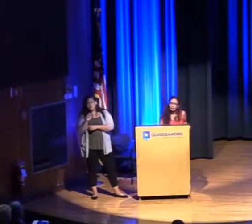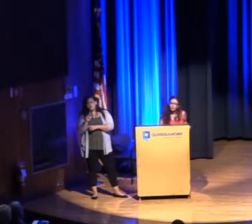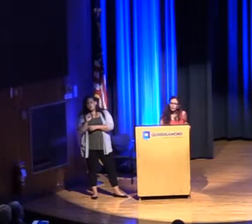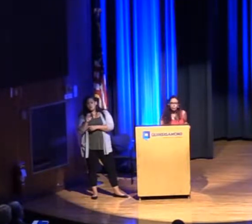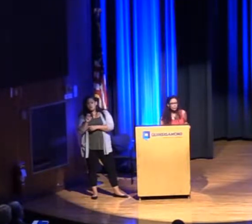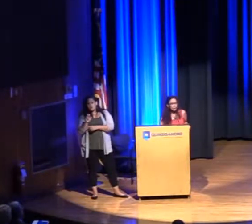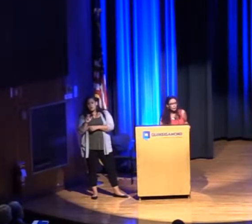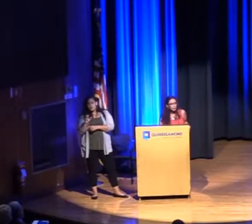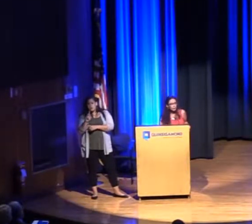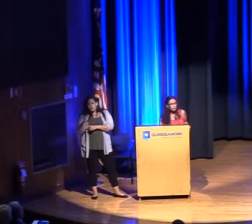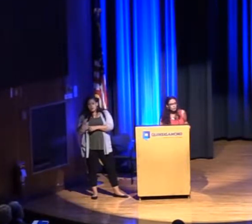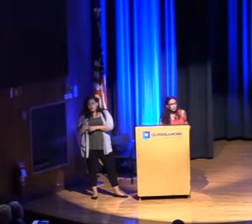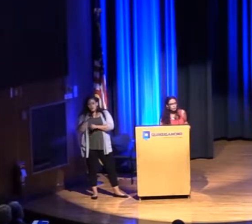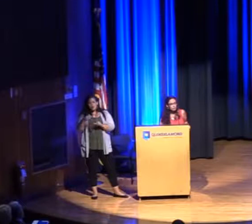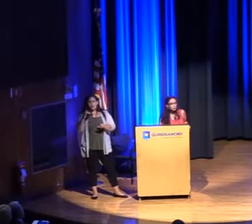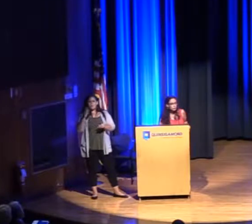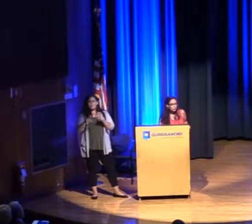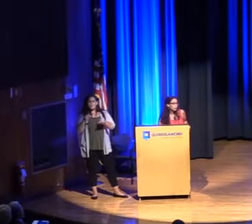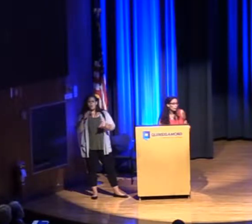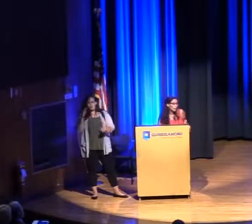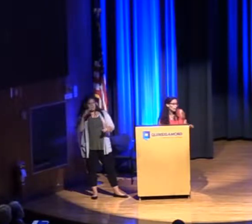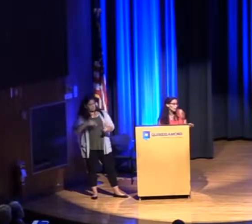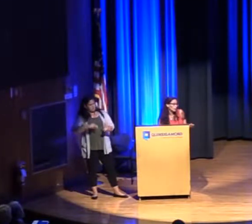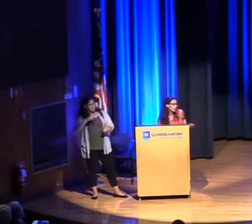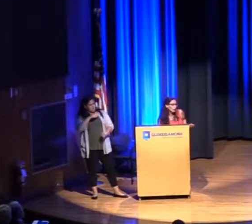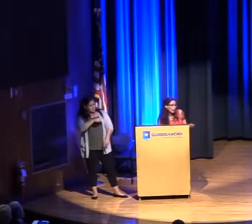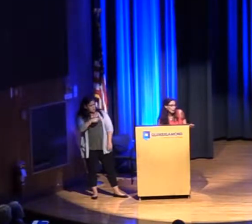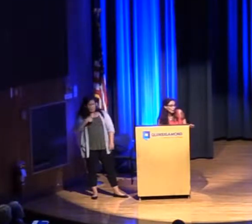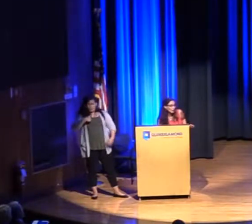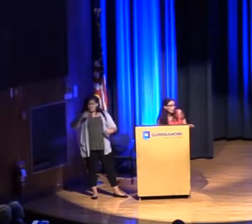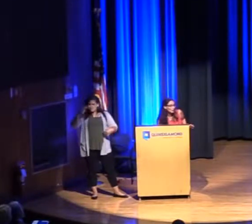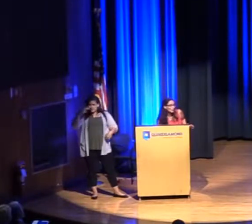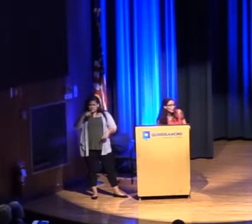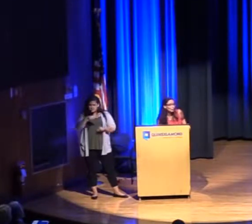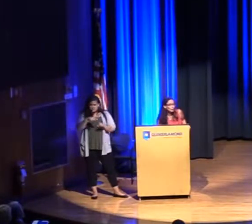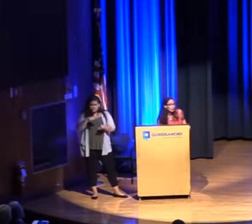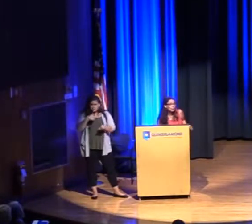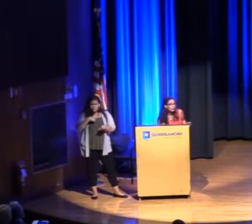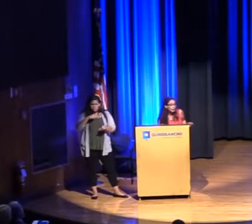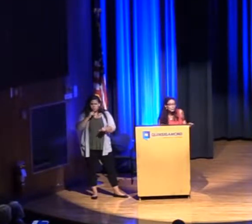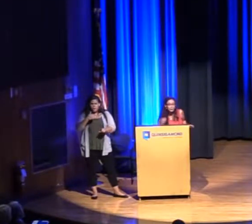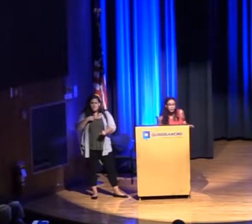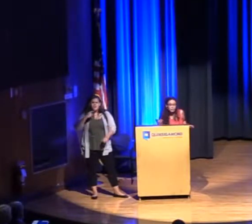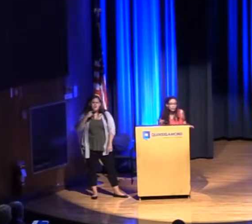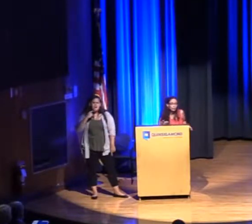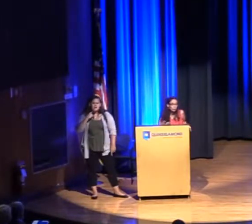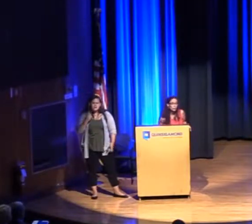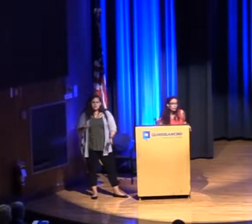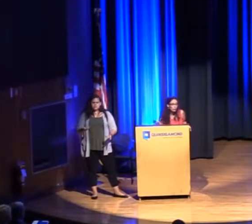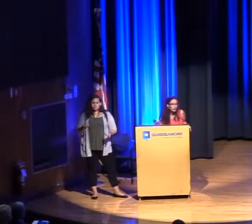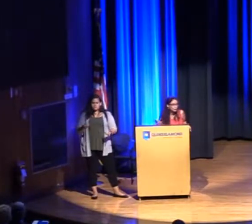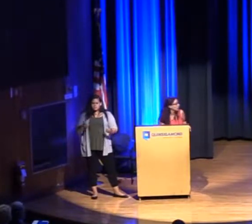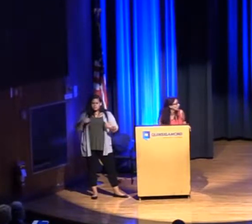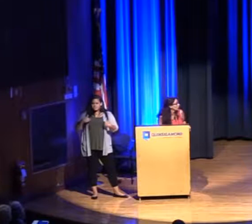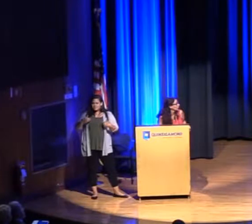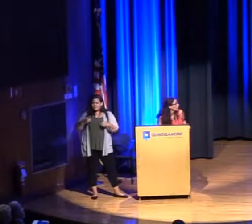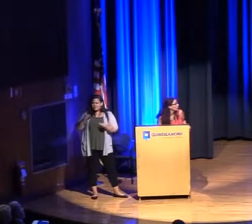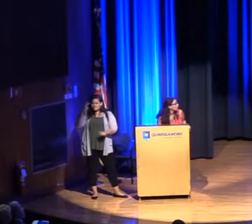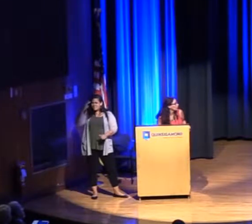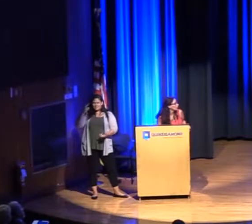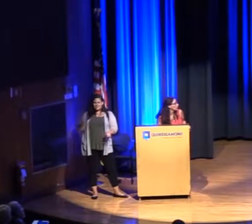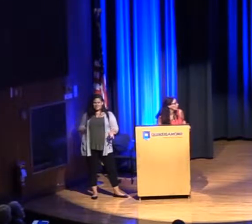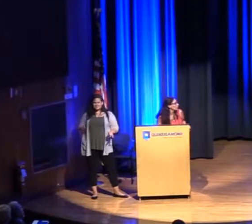you're Mexican? You don't have an accent. Well, you can be Mexican and not have an accent and speak English, right? But there's like a stereotype of a foreigner with an accent.